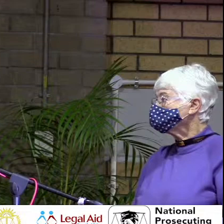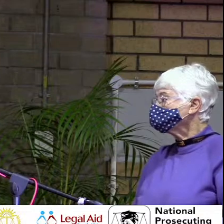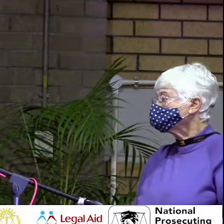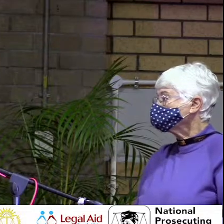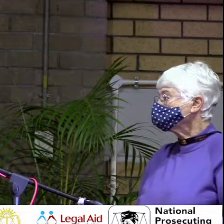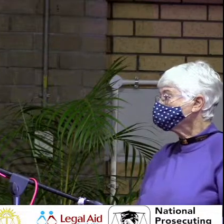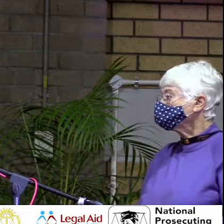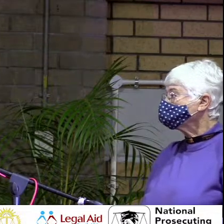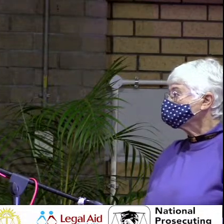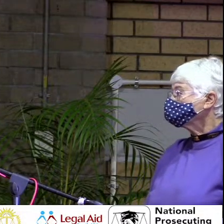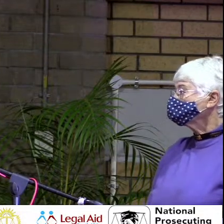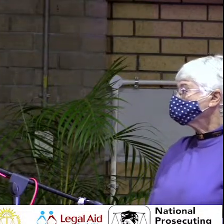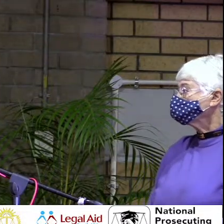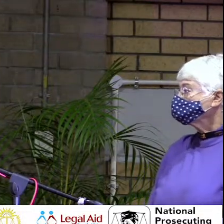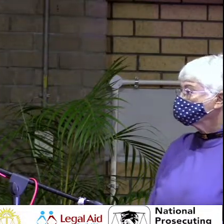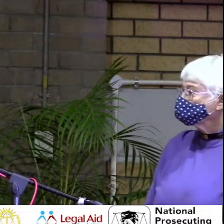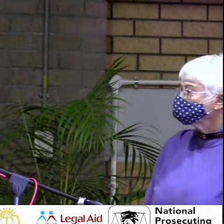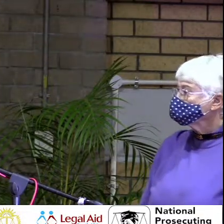kweli thuba sikulo